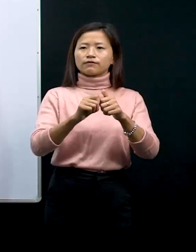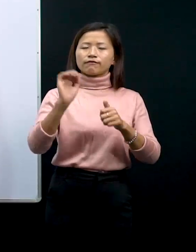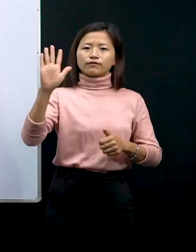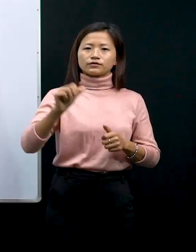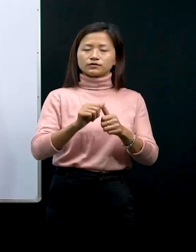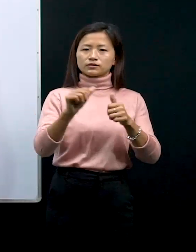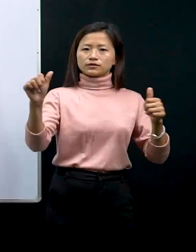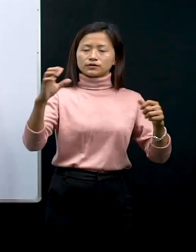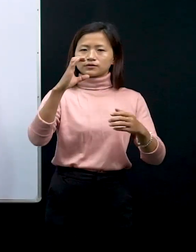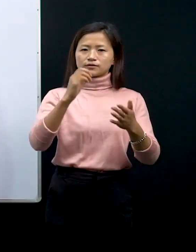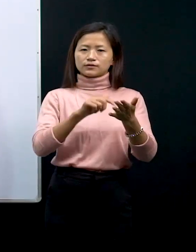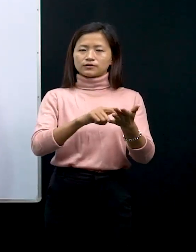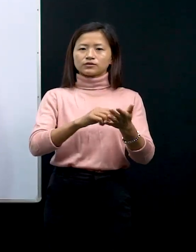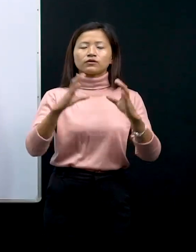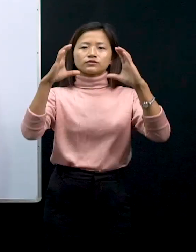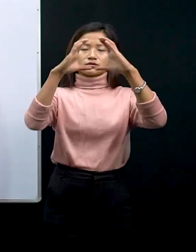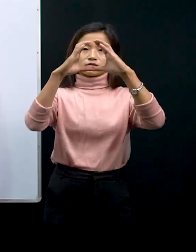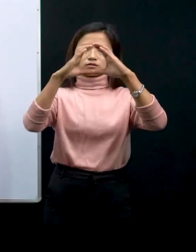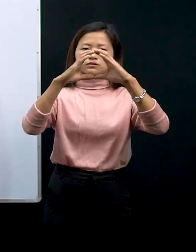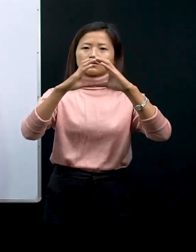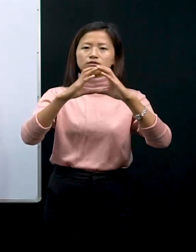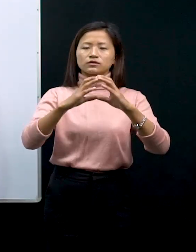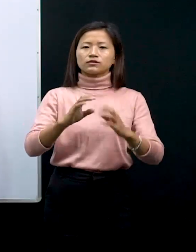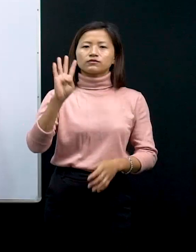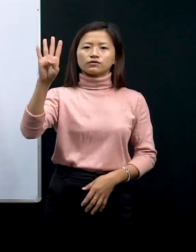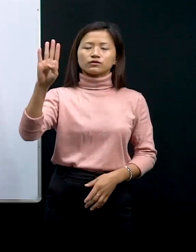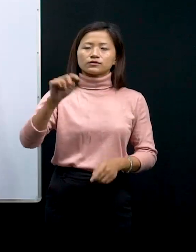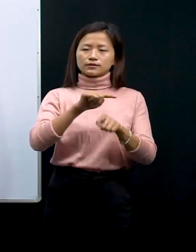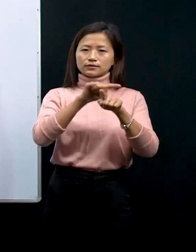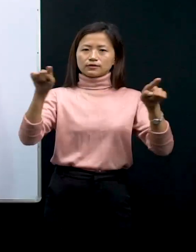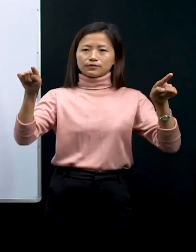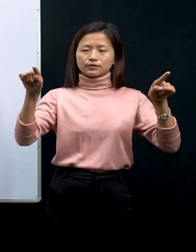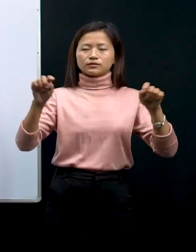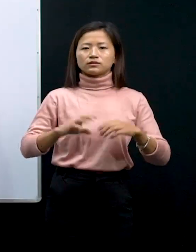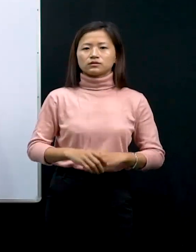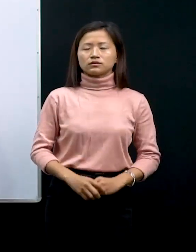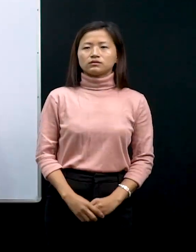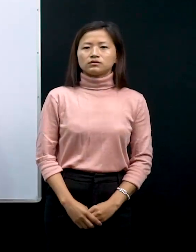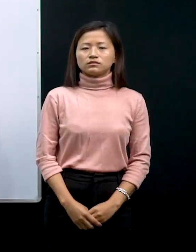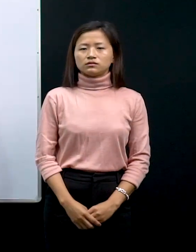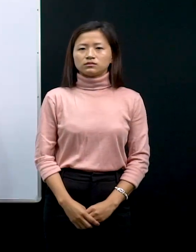cm from the center of the circle is 4 cm.